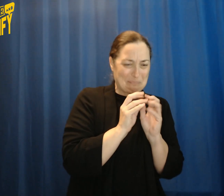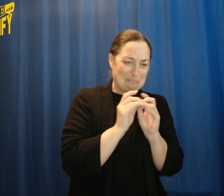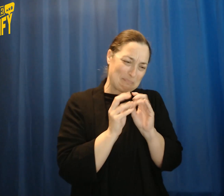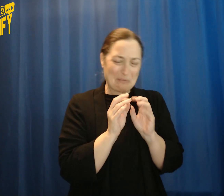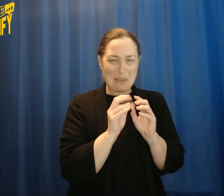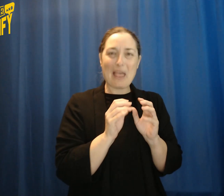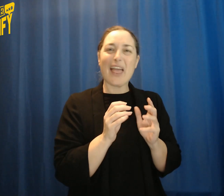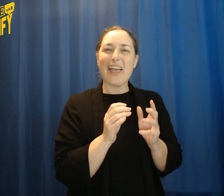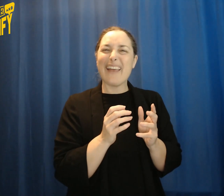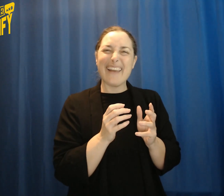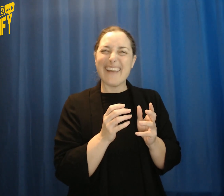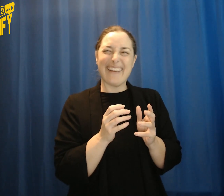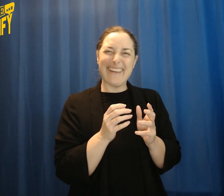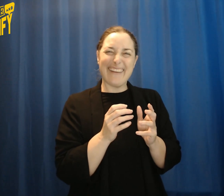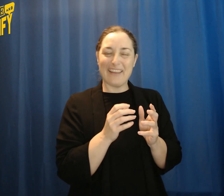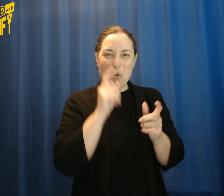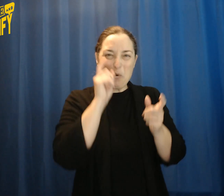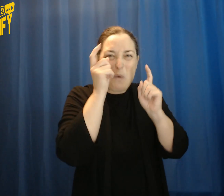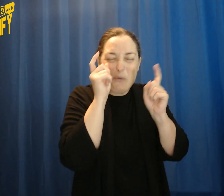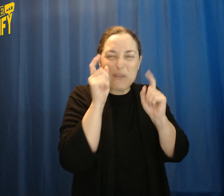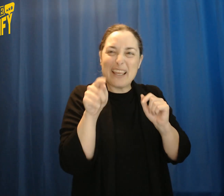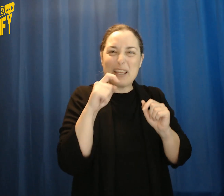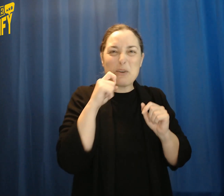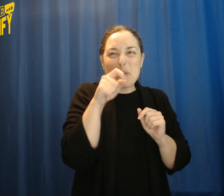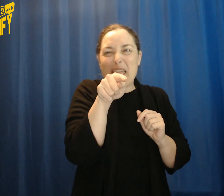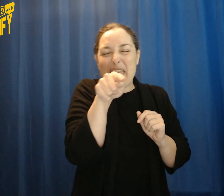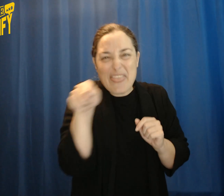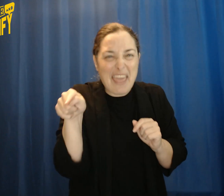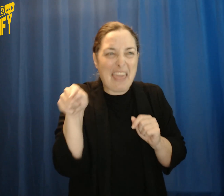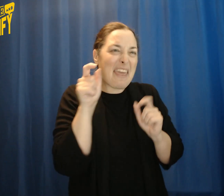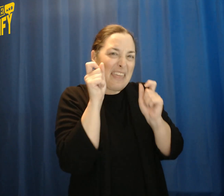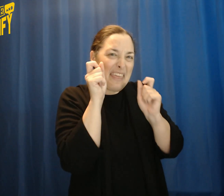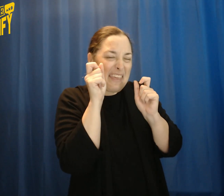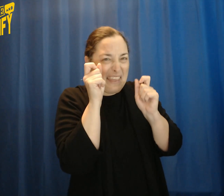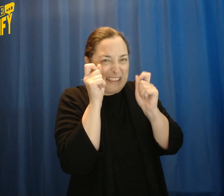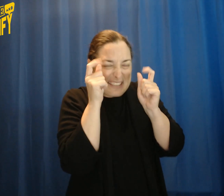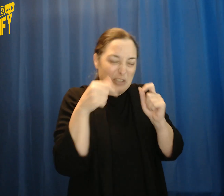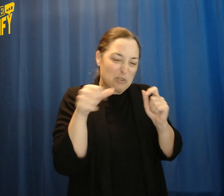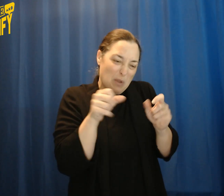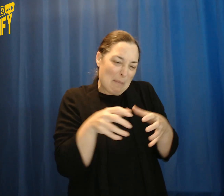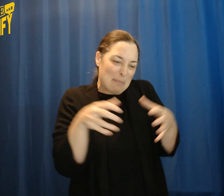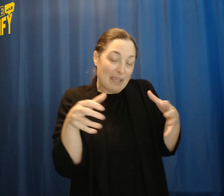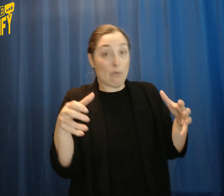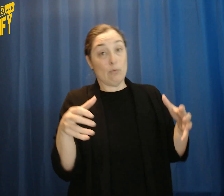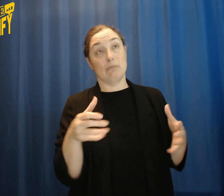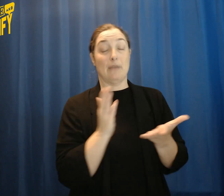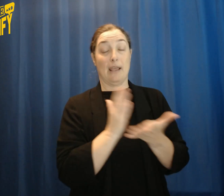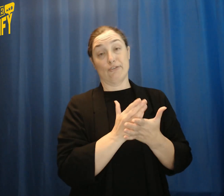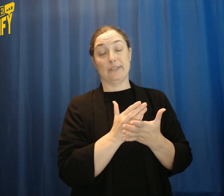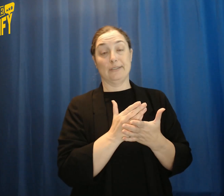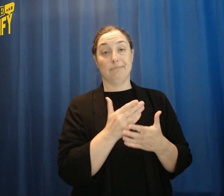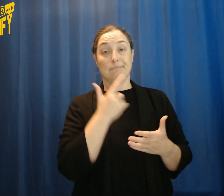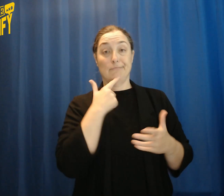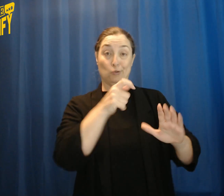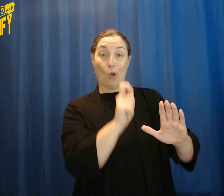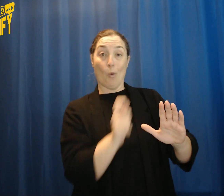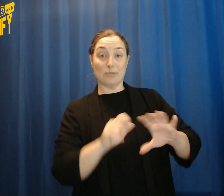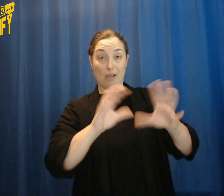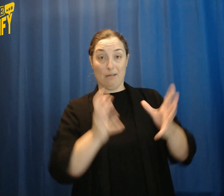it, moving more than that, or should it be bigger? As a sculptor, everything should always be a bit bigger. That's